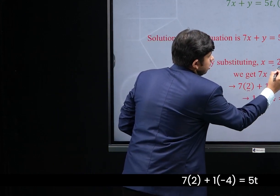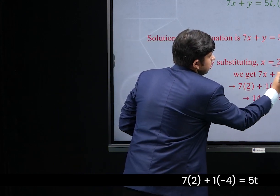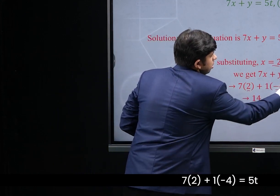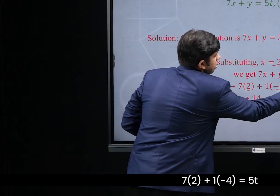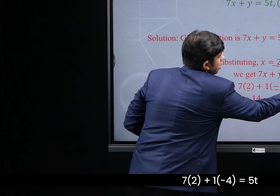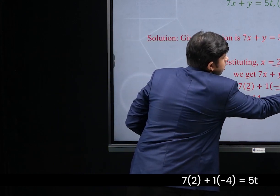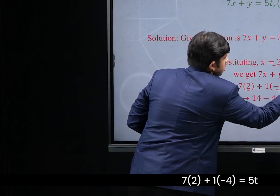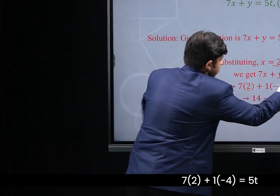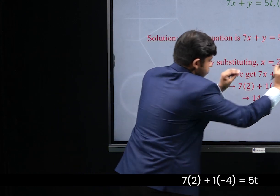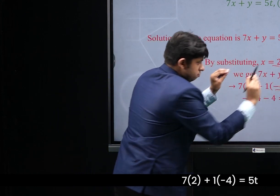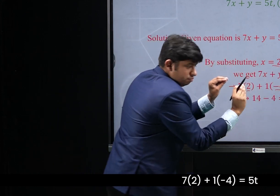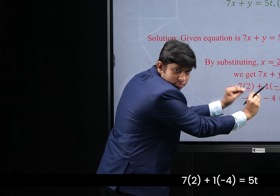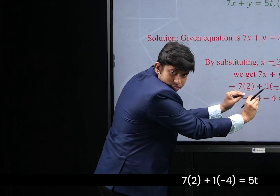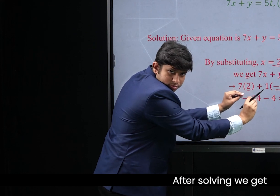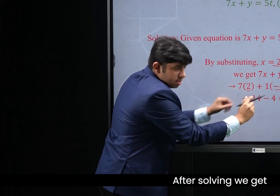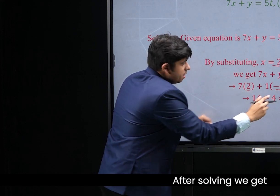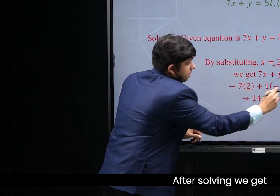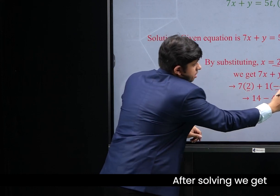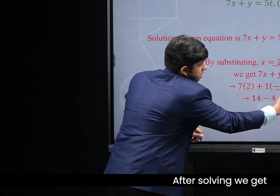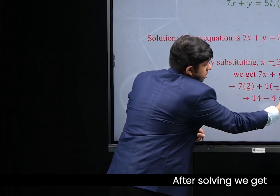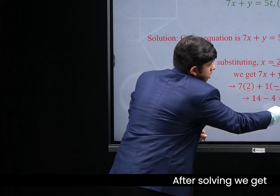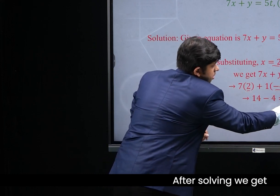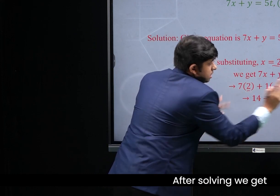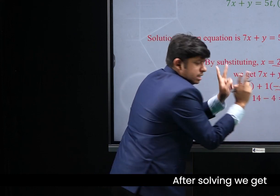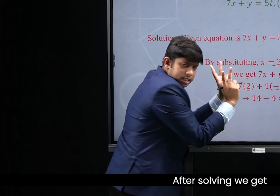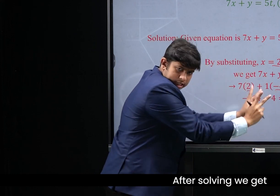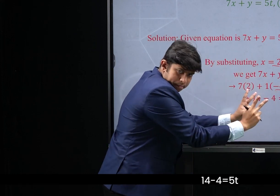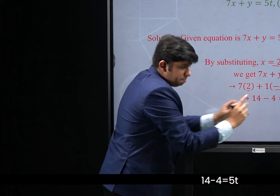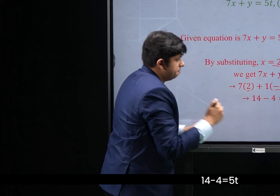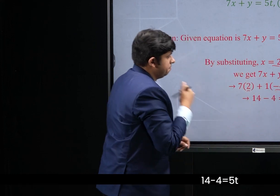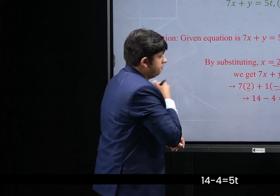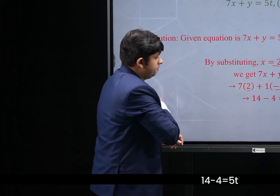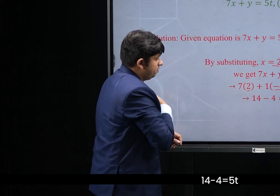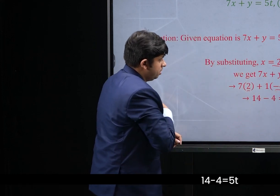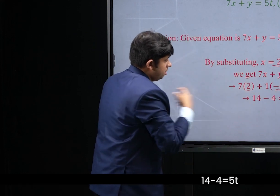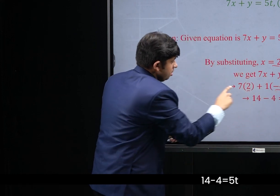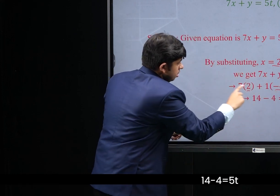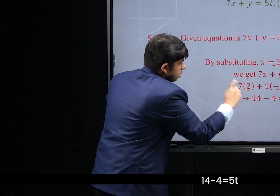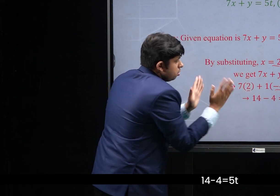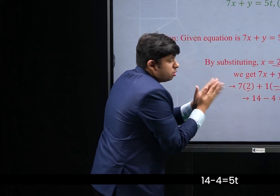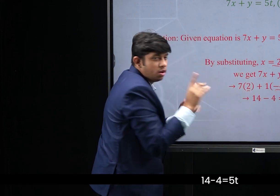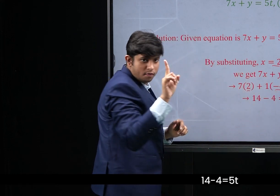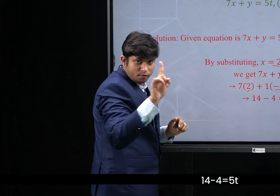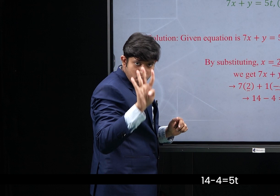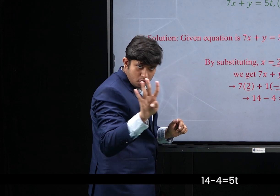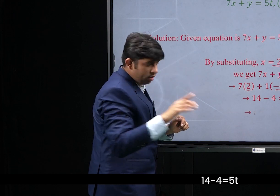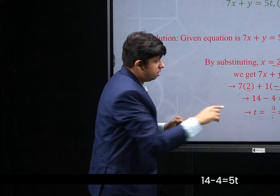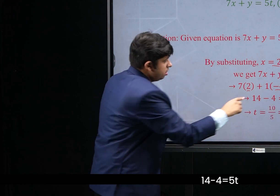5t. After solving, we get 14 minus 4 is equal to 5t,